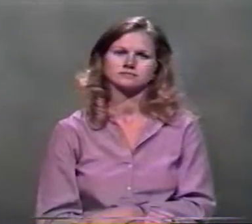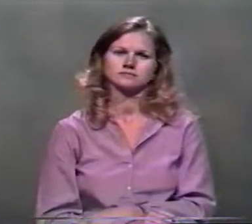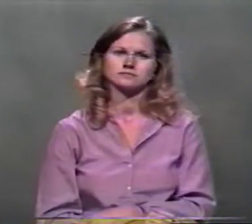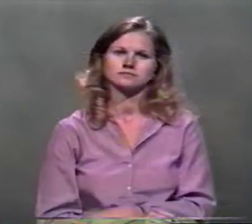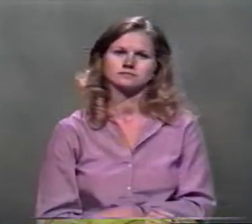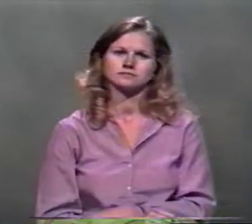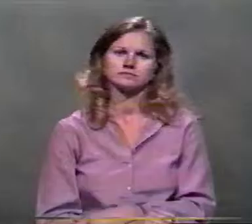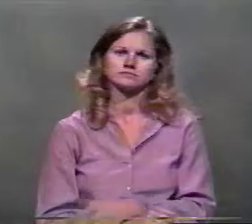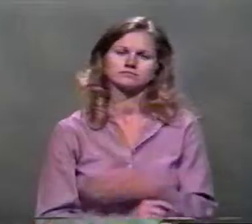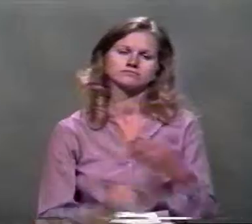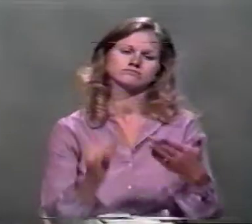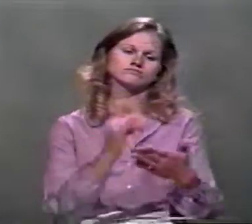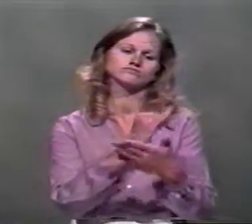Draw or drawing.